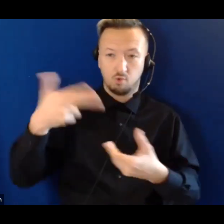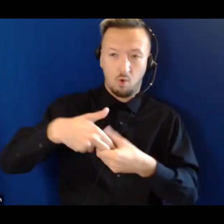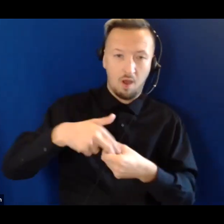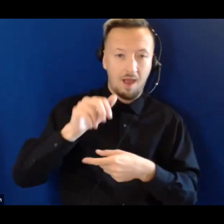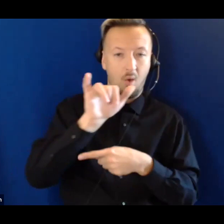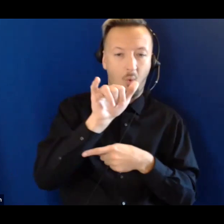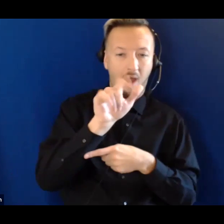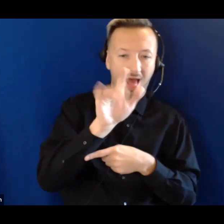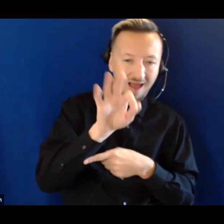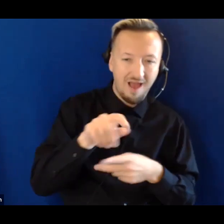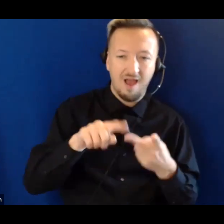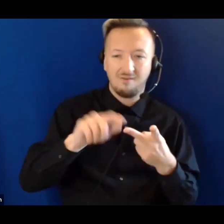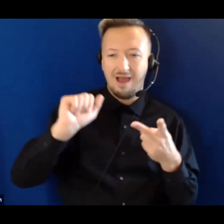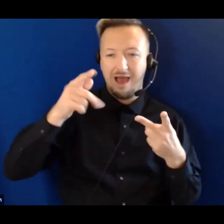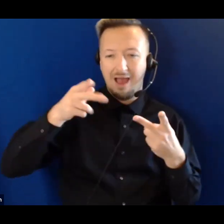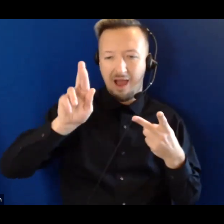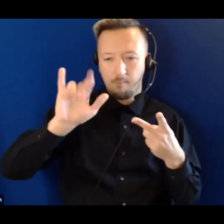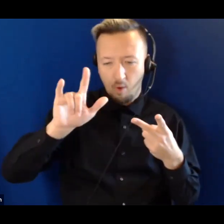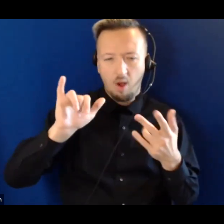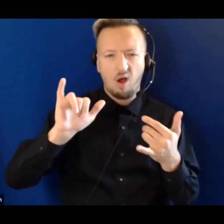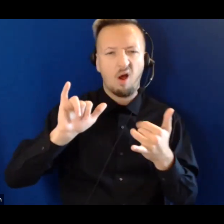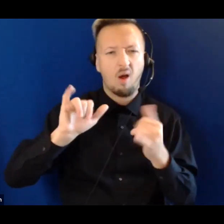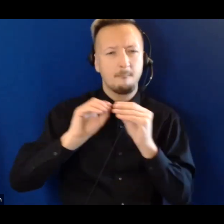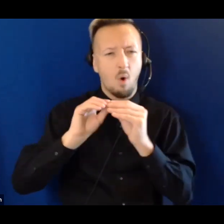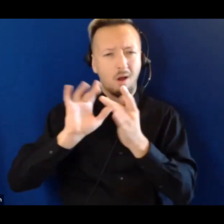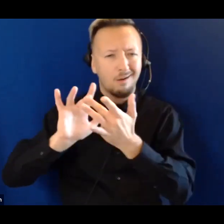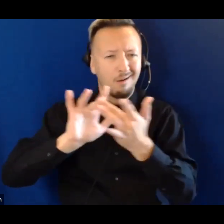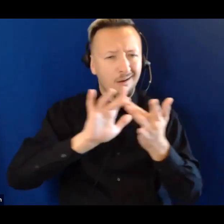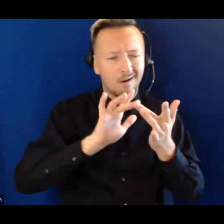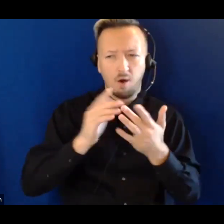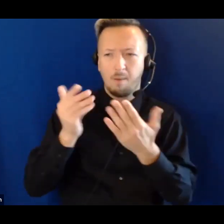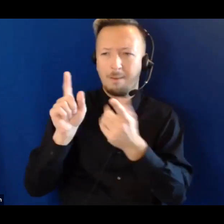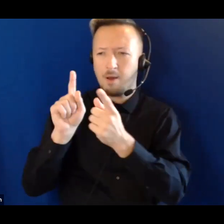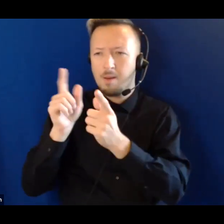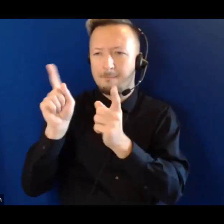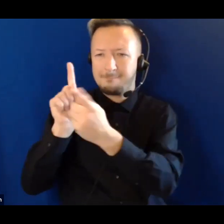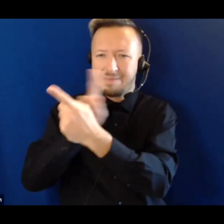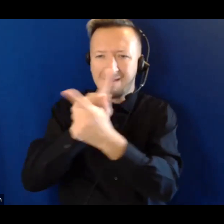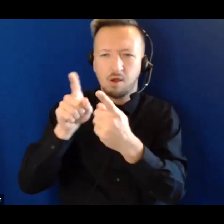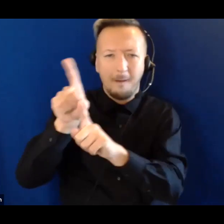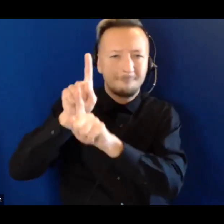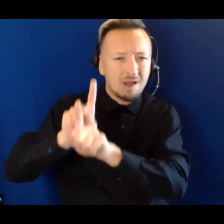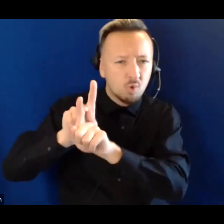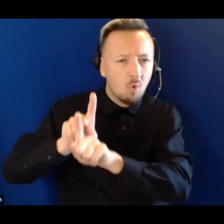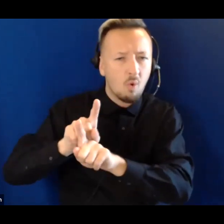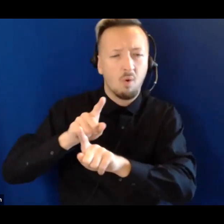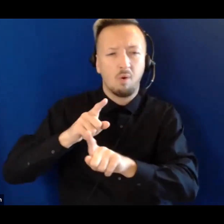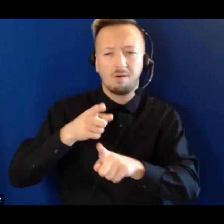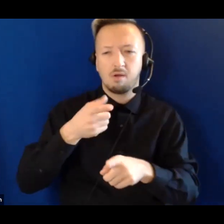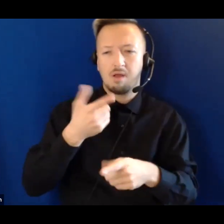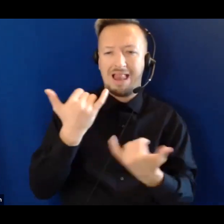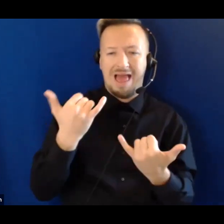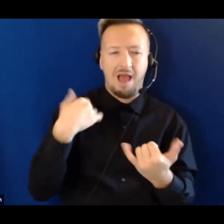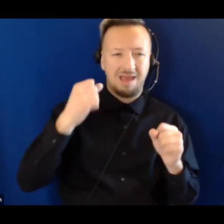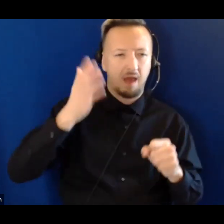YLF, it allowed me to be in connection with even more mentors and organizations that speak upon disability rights,